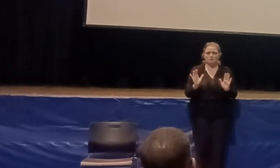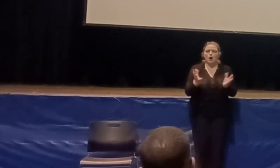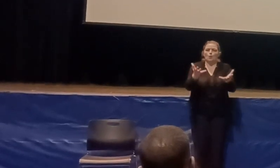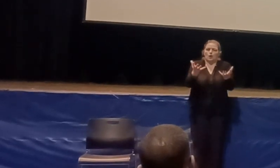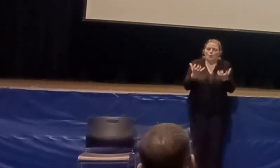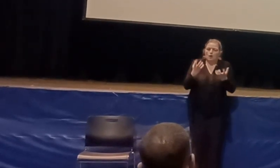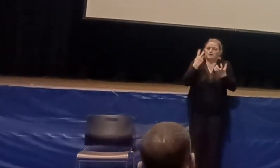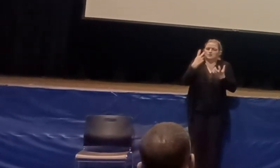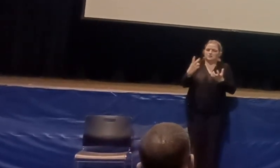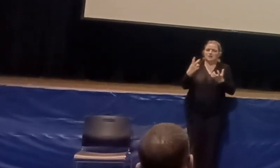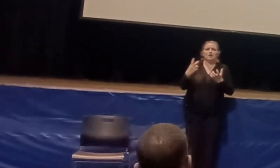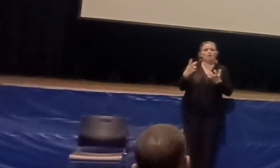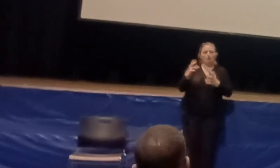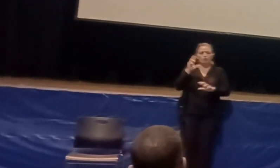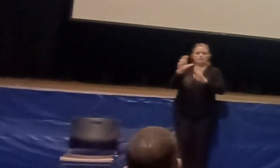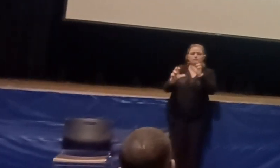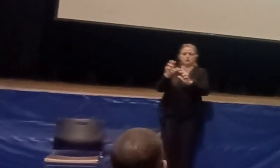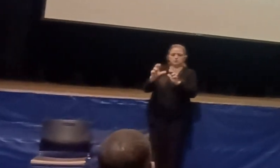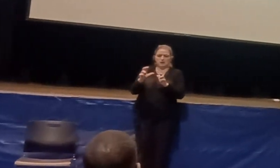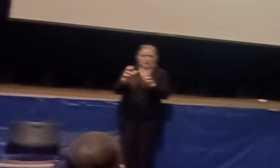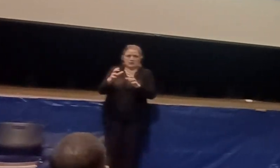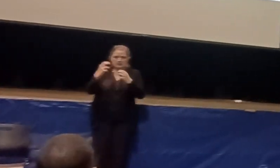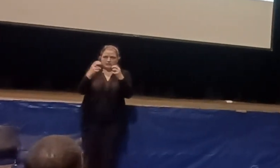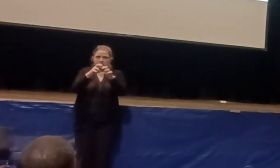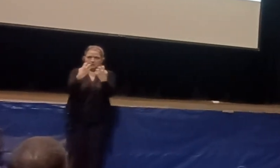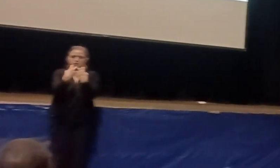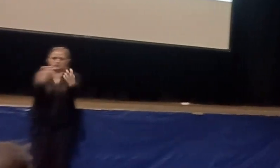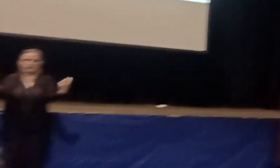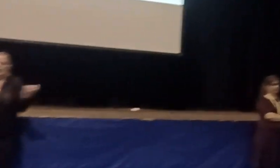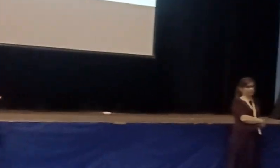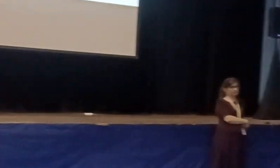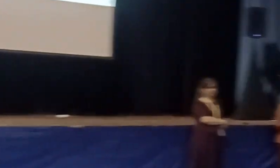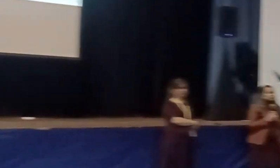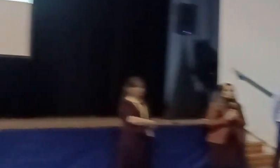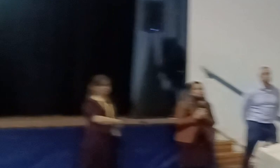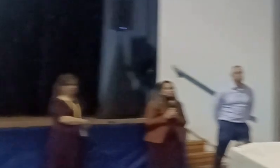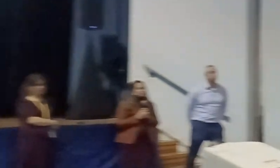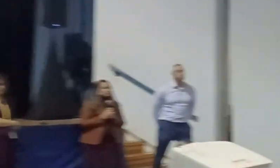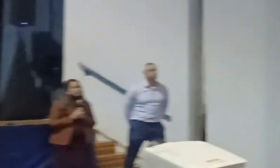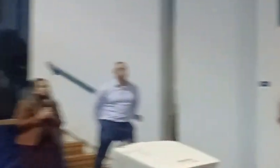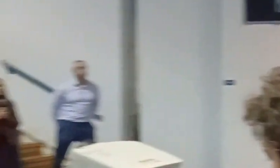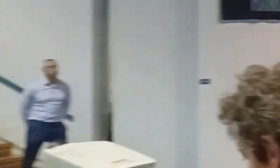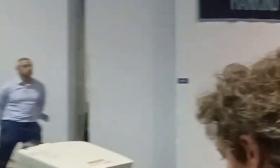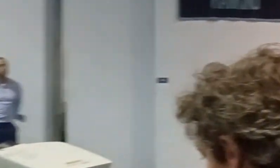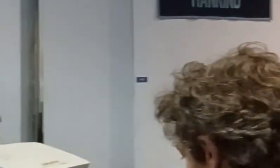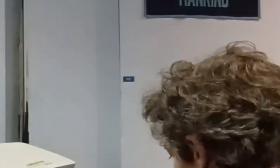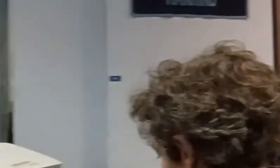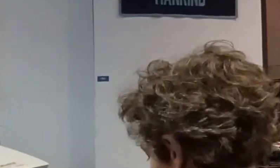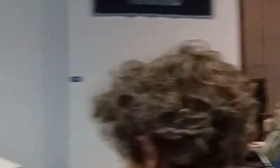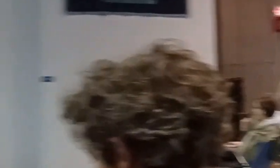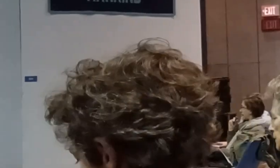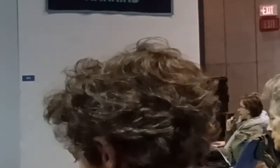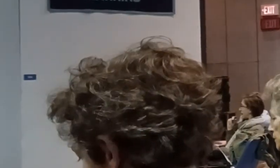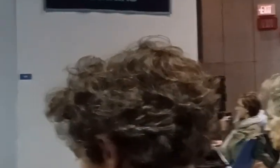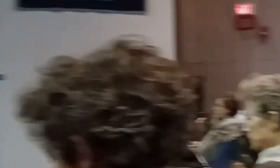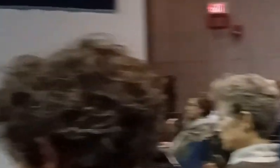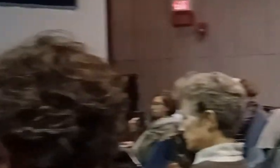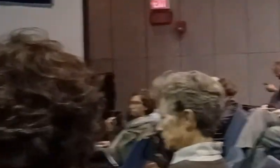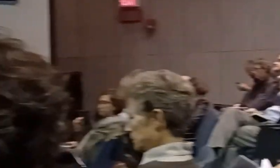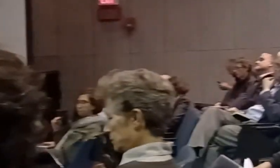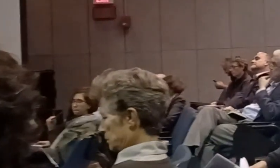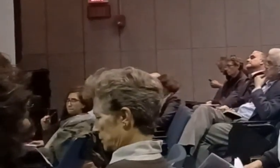What I want to see are the stakeholders that are sitting here and the stakeholders we'd like to come in here. The young man who stood up and says he believes that we just need